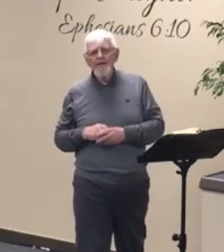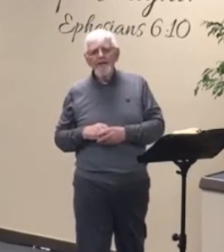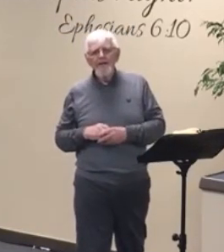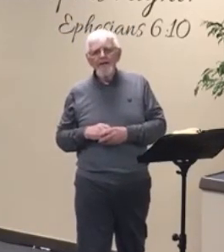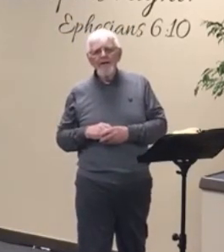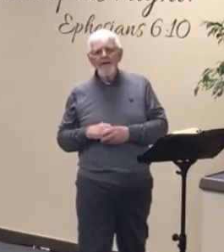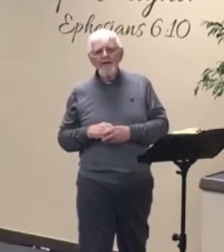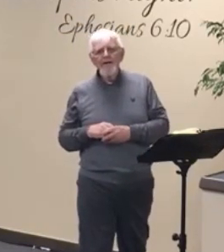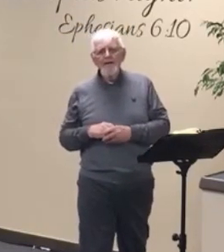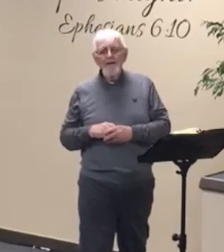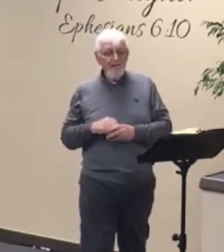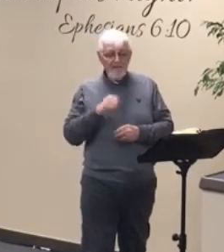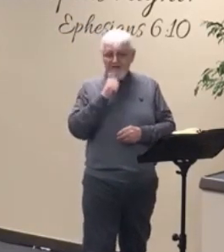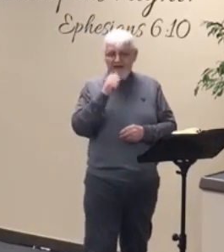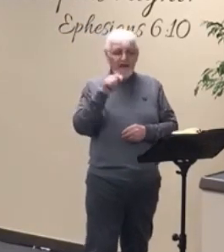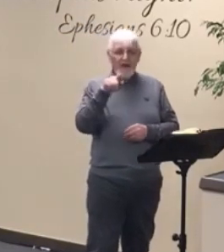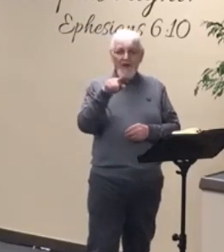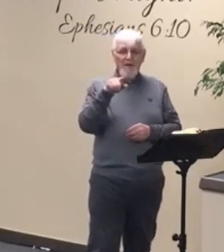Twarn't you.